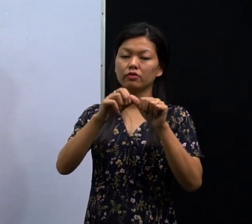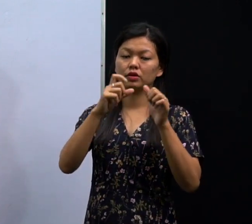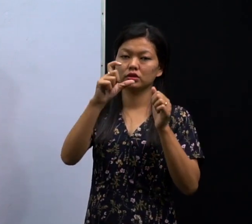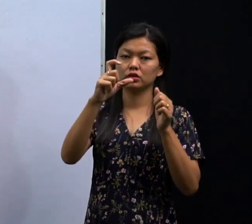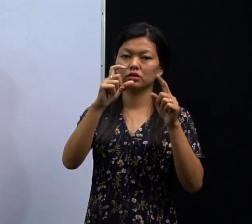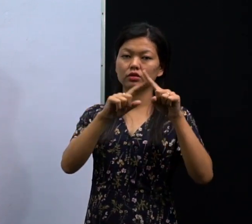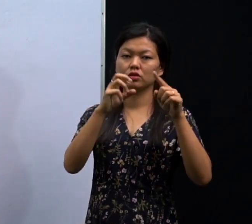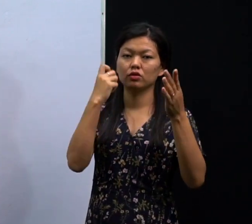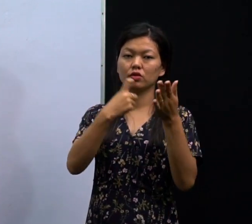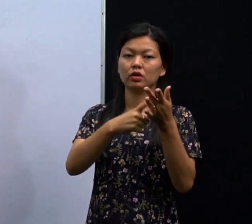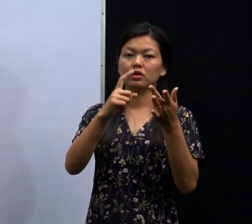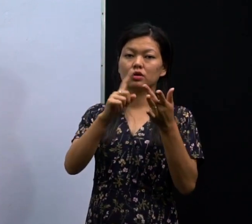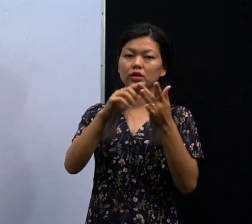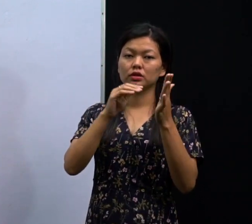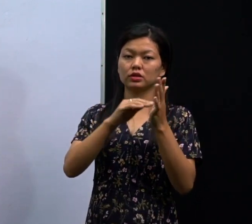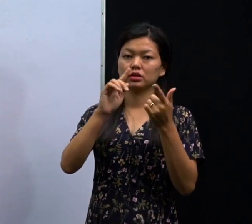factorize.